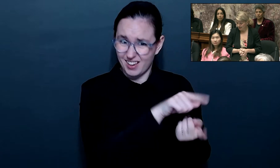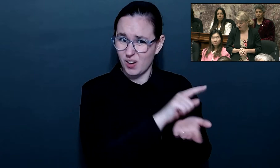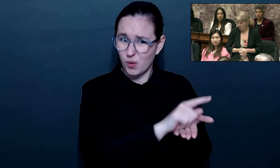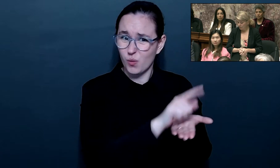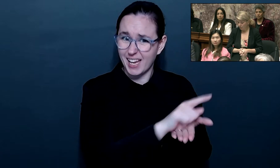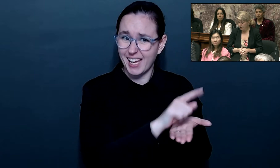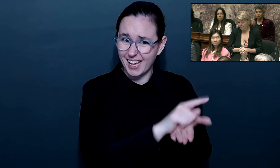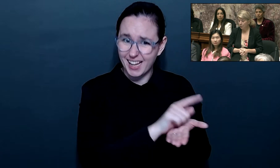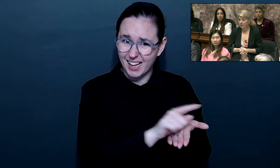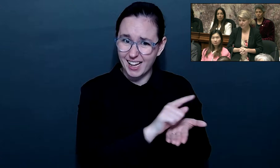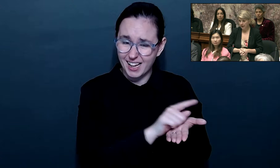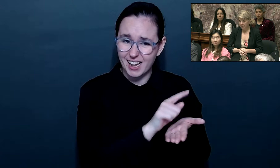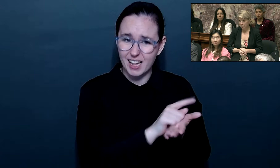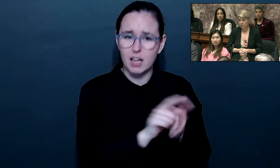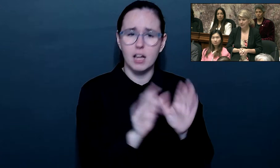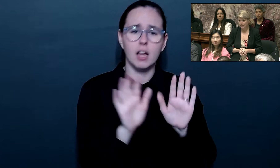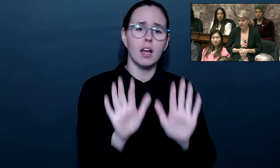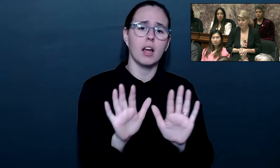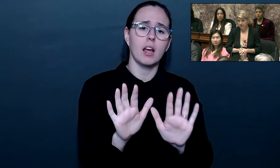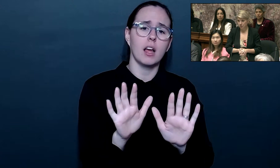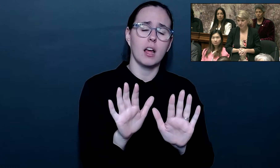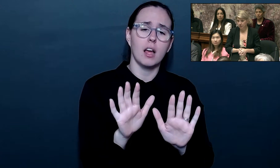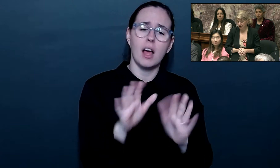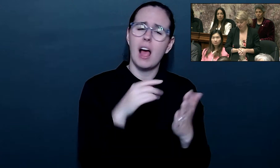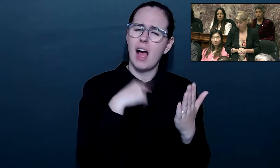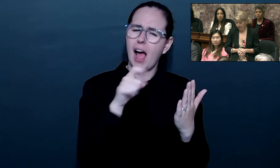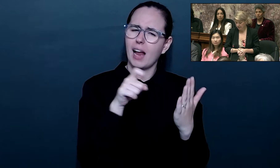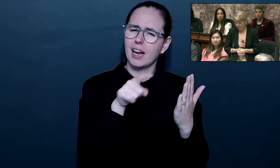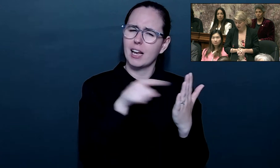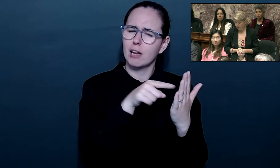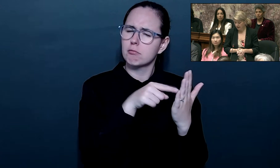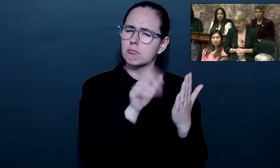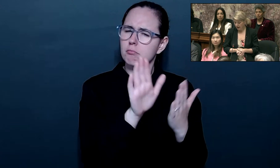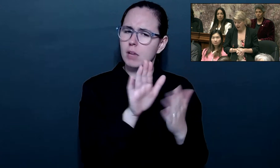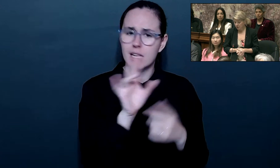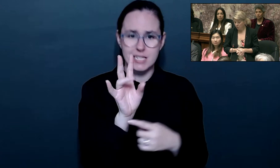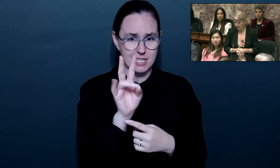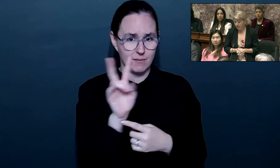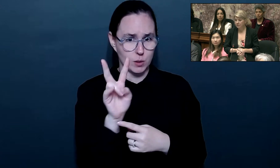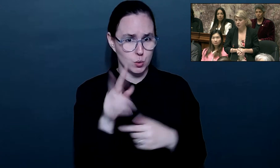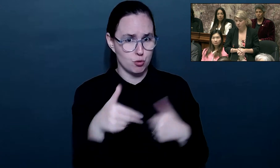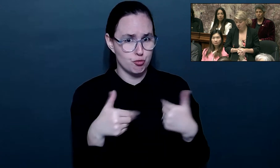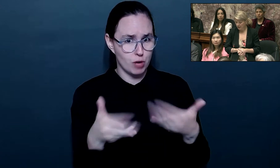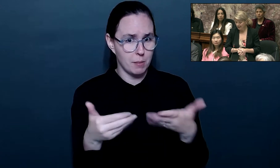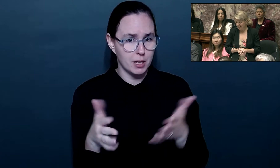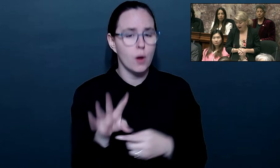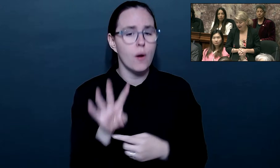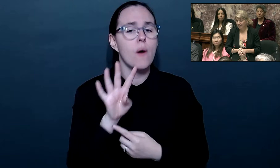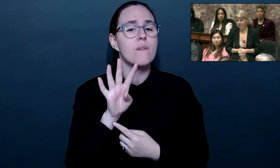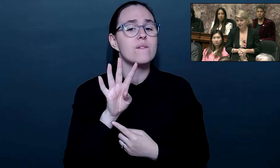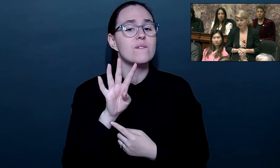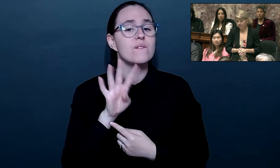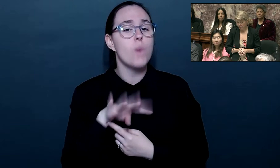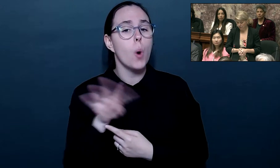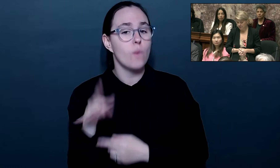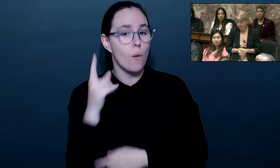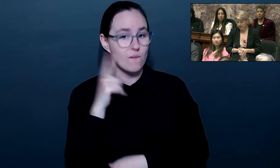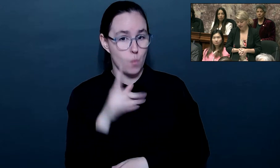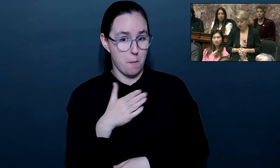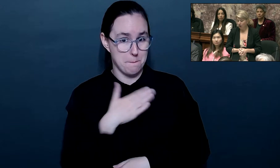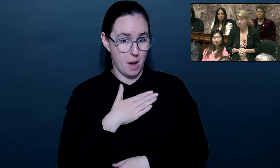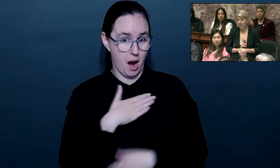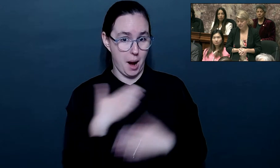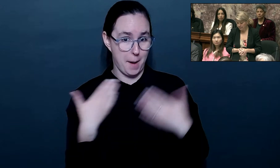cited, 44 of them are directed at the Ministry of Children and Family Development, and 29 of